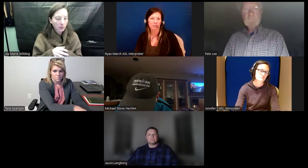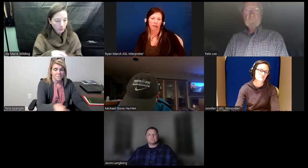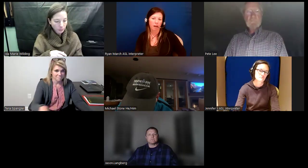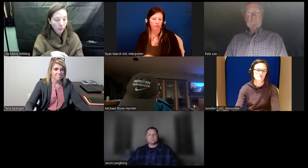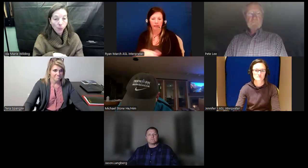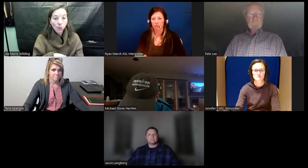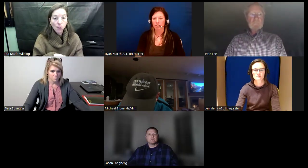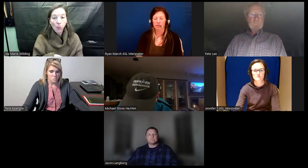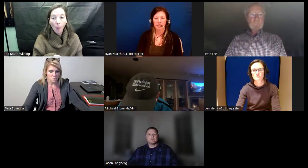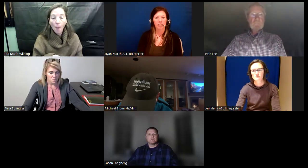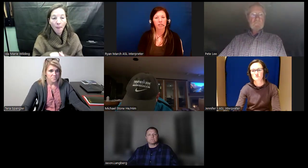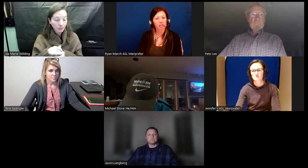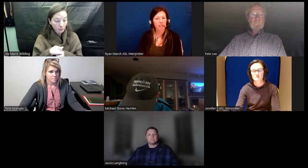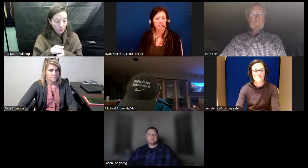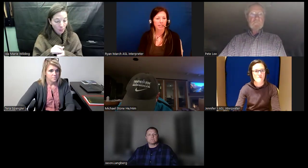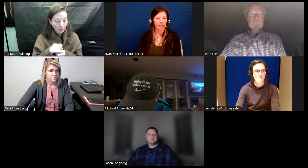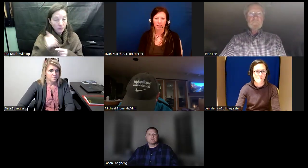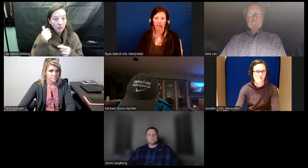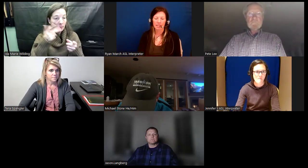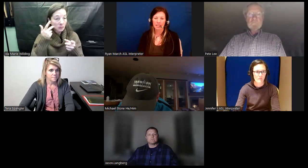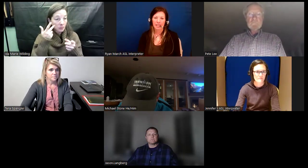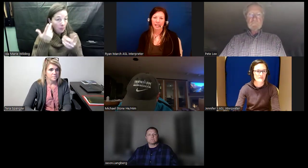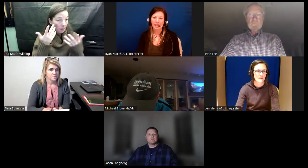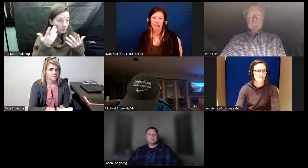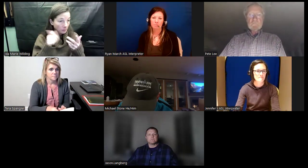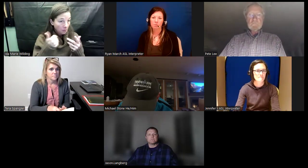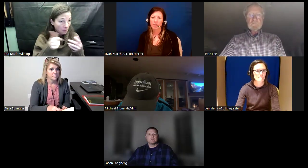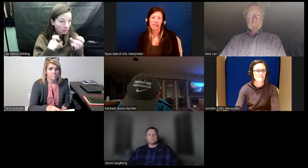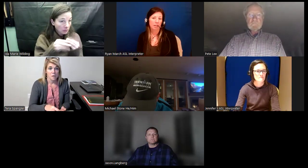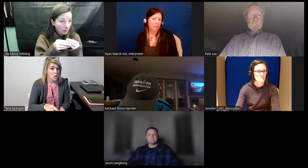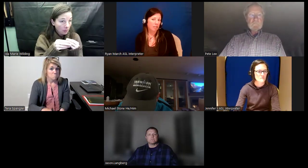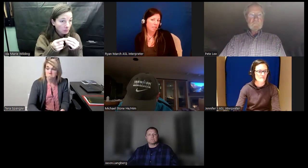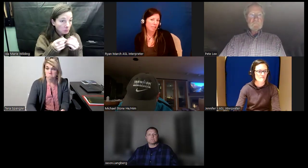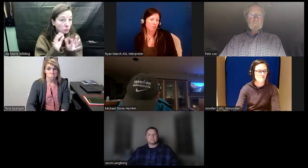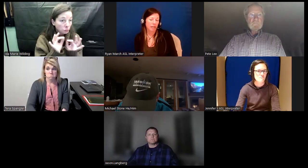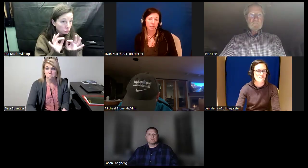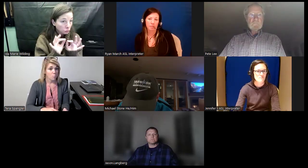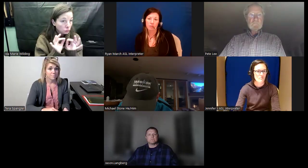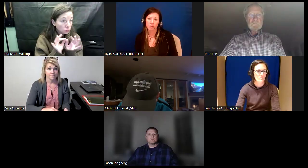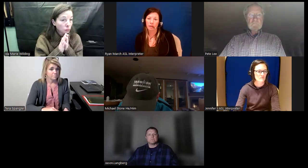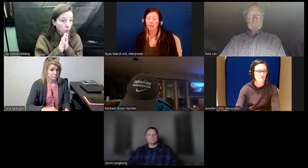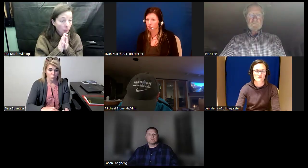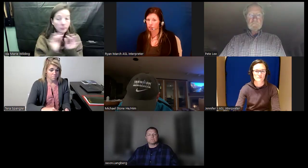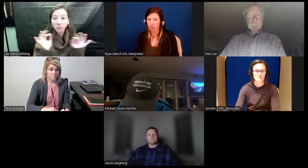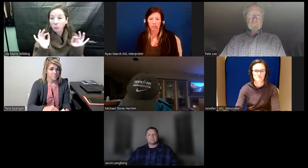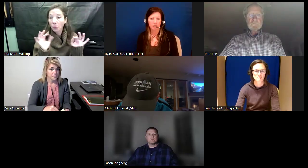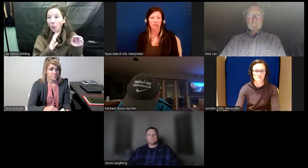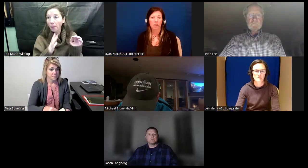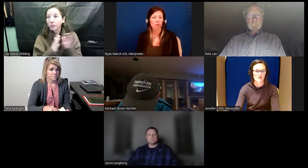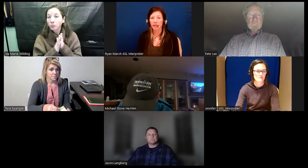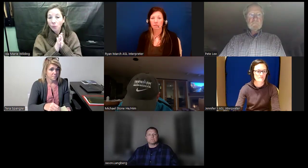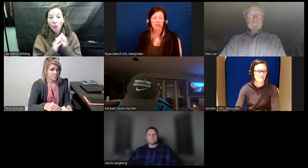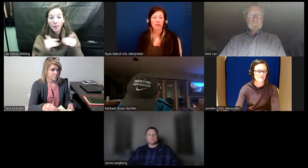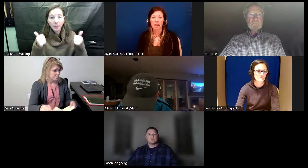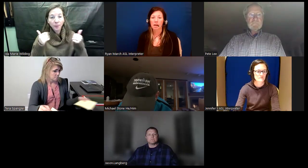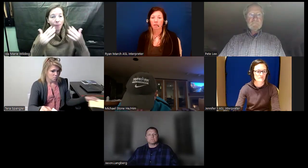Yes, everyone sharing their knowledge. Jason, thank you for that. And Tara, anything you want to add before we wrap up? We're good. No.